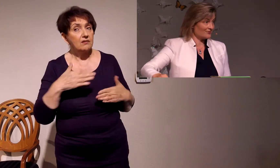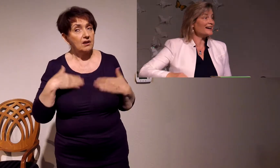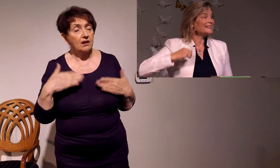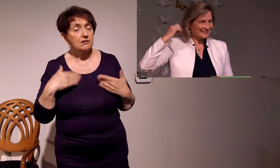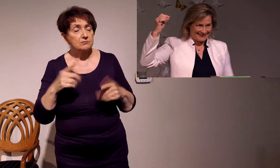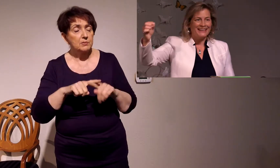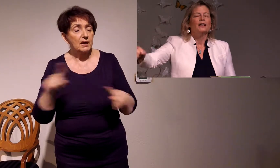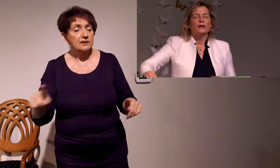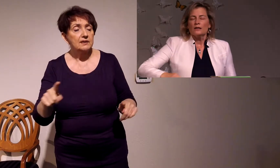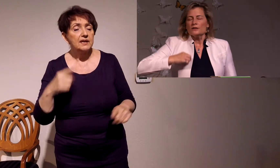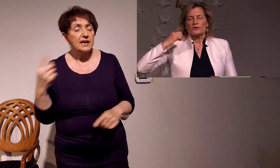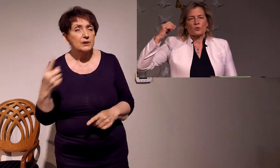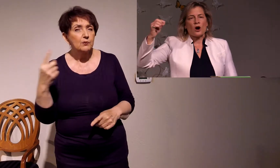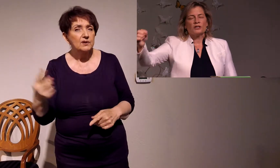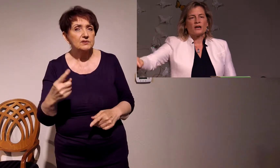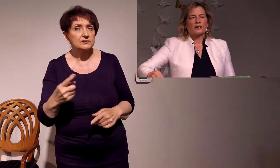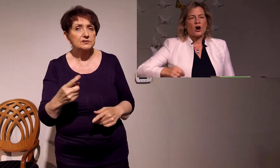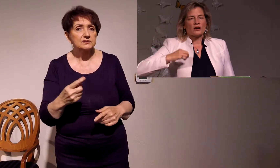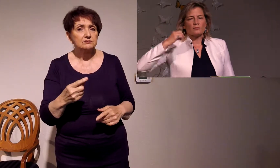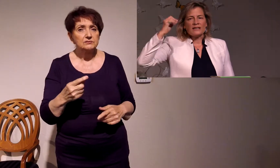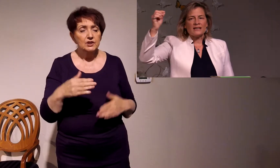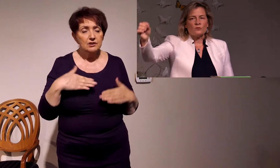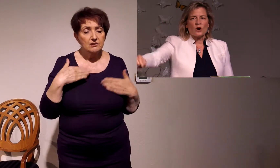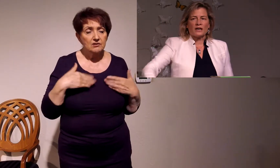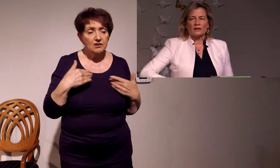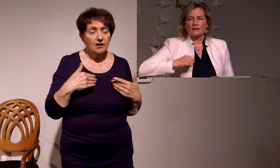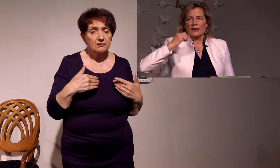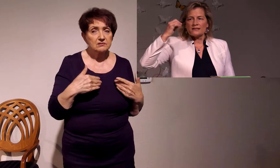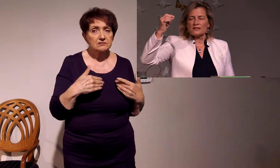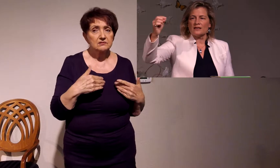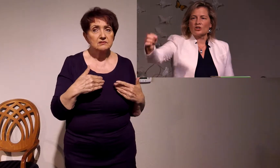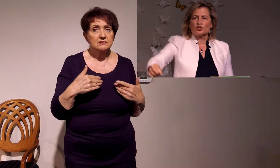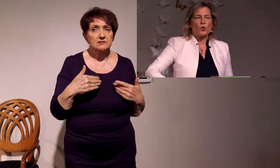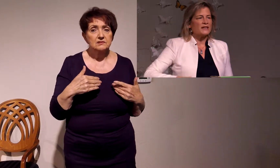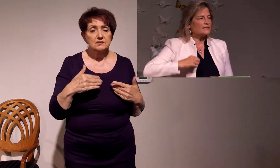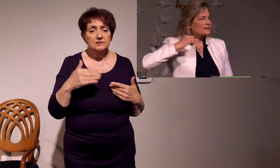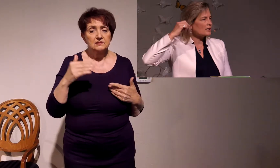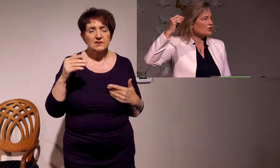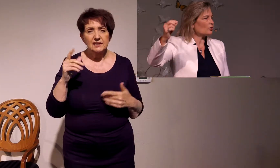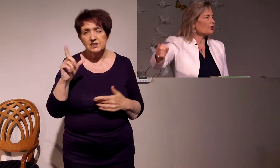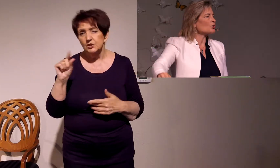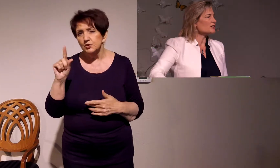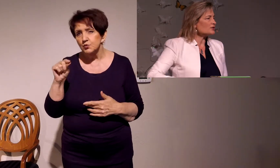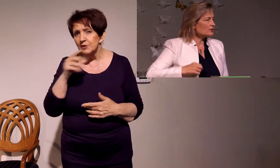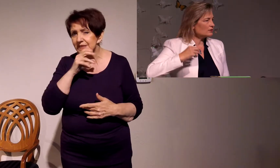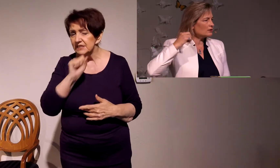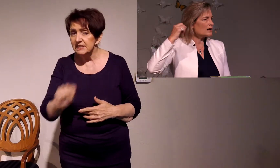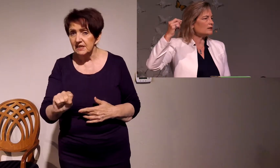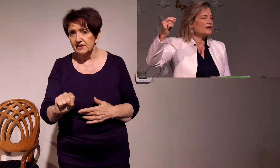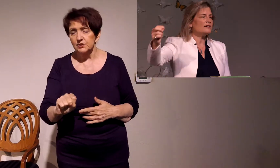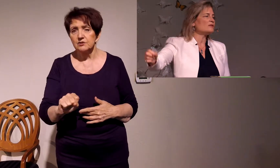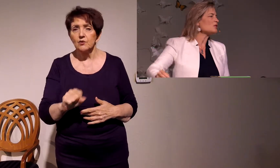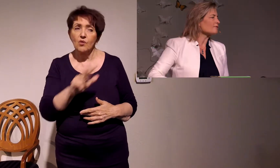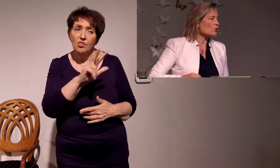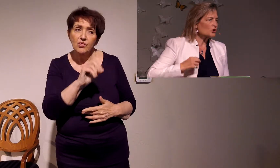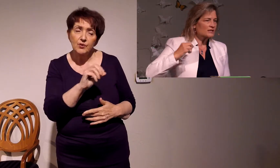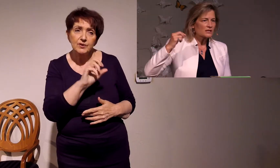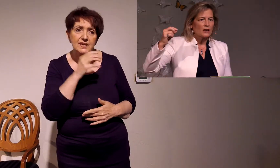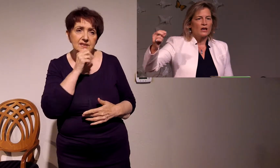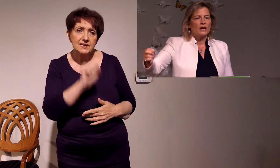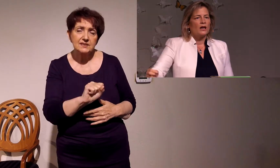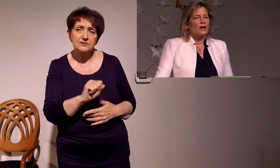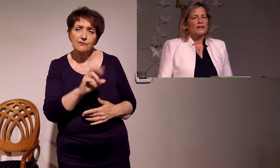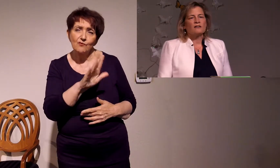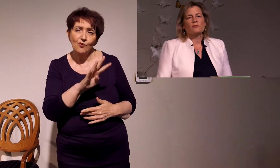Sunday, right? So we're all young at heart. But anyone that's in their 20s, in their 30s, even their